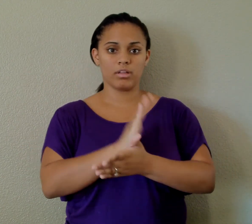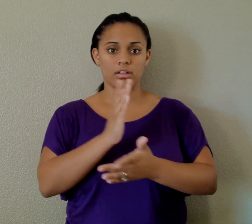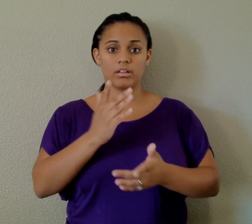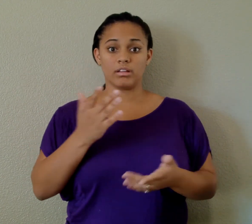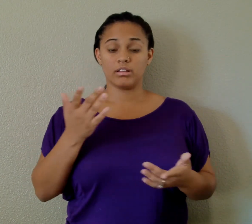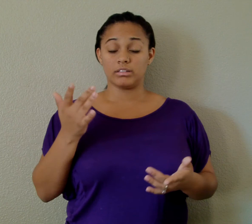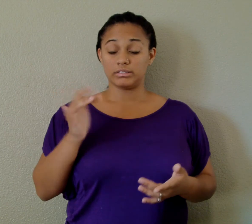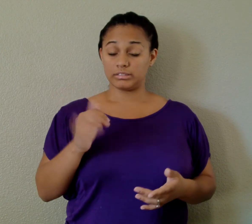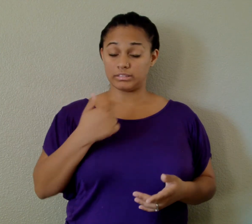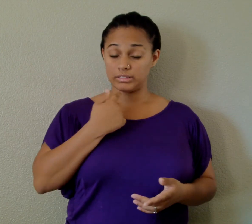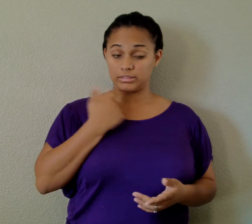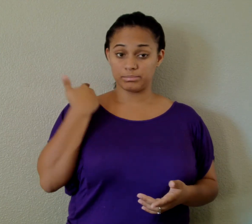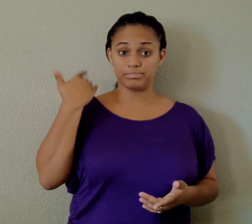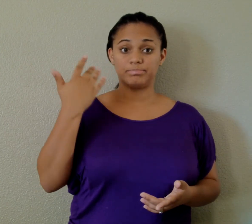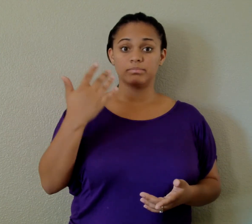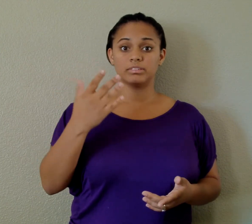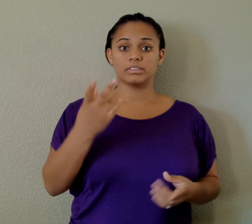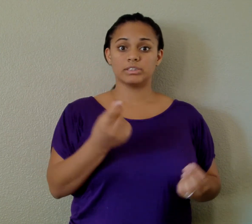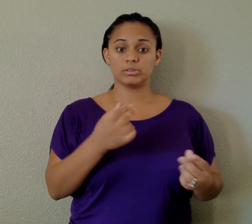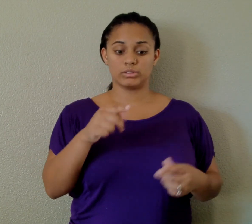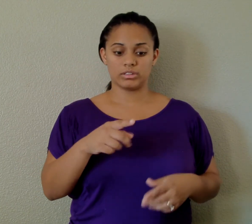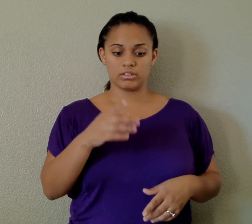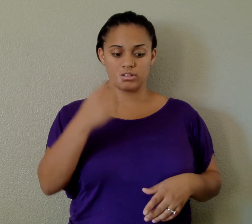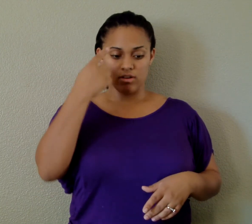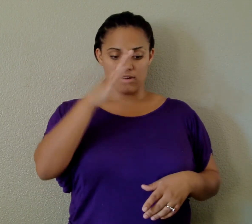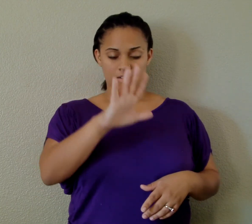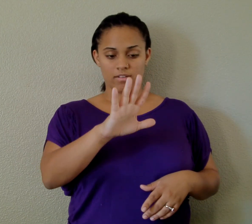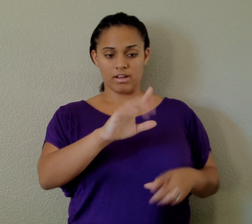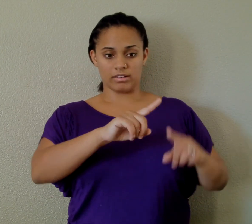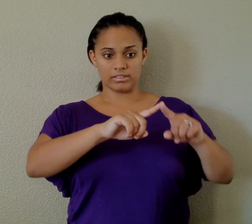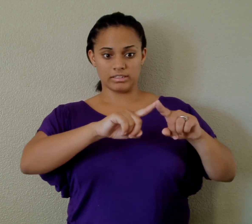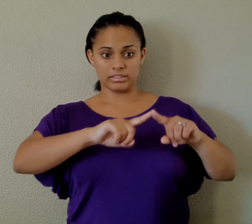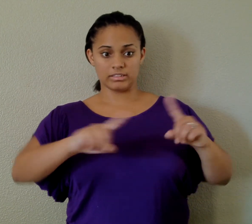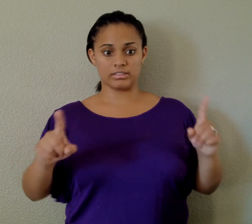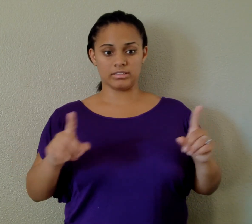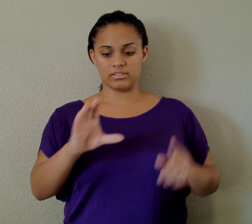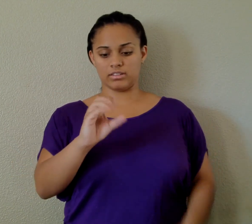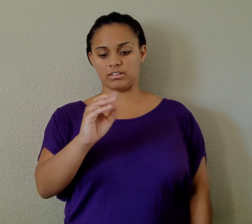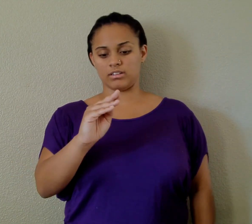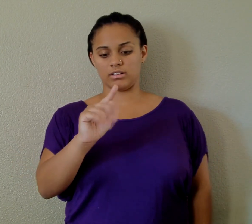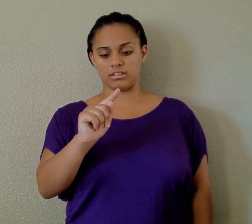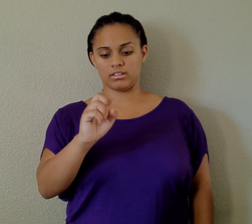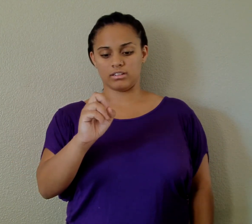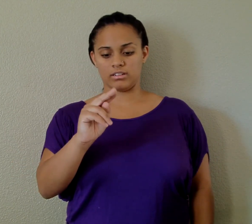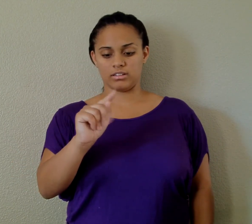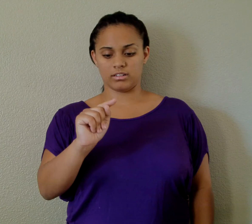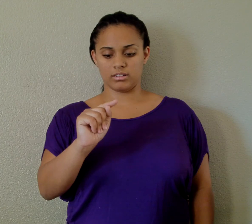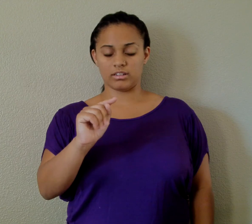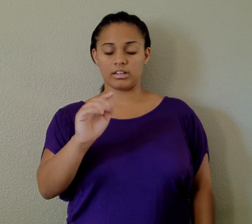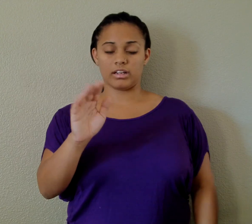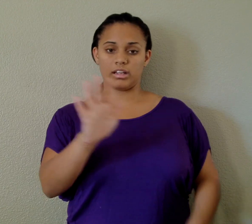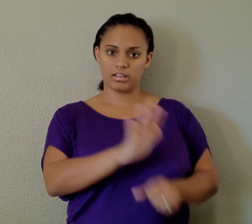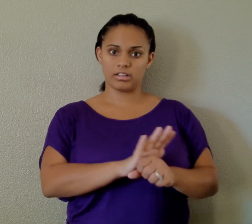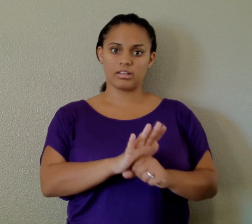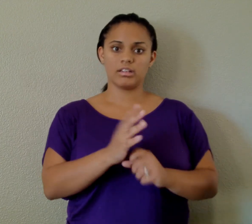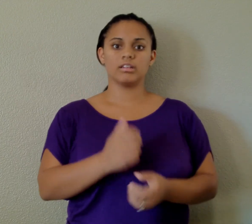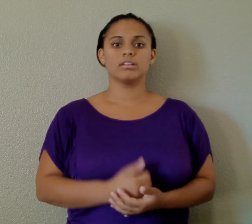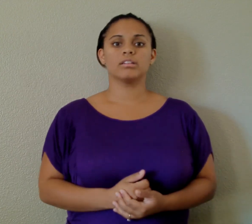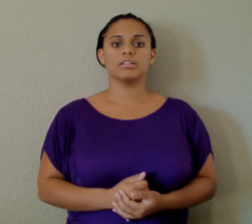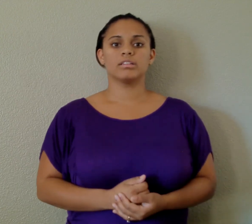areas. So students then, when they went off to their major courses, they knew MLA style, they knew CBE style from biology, they